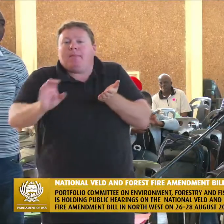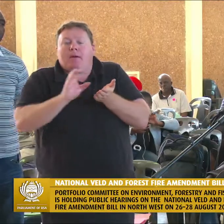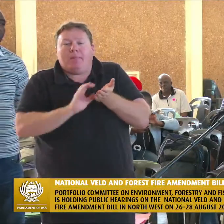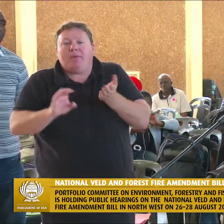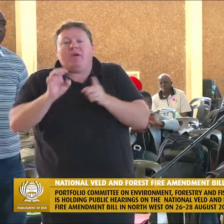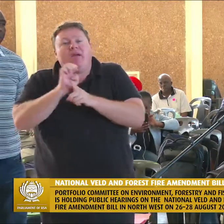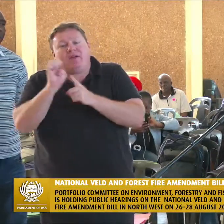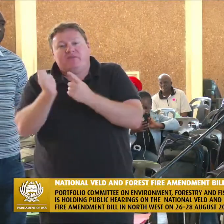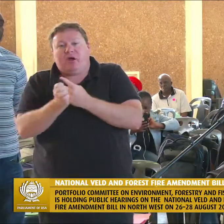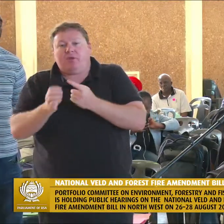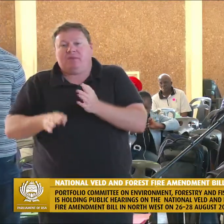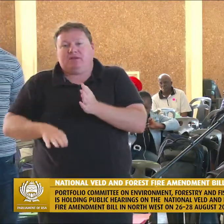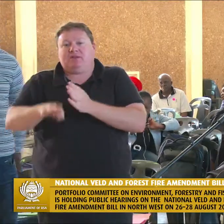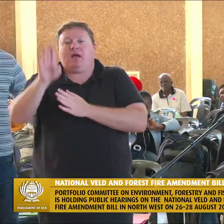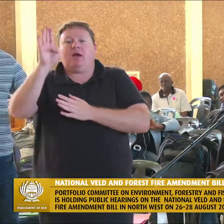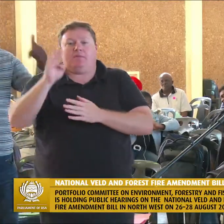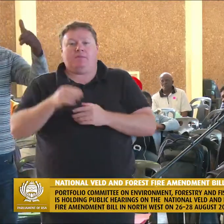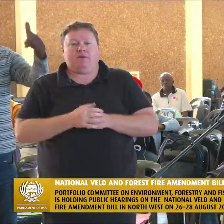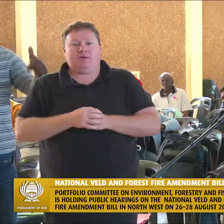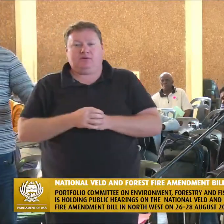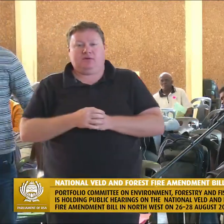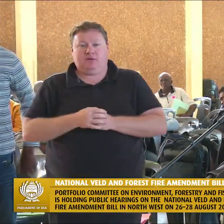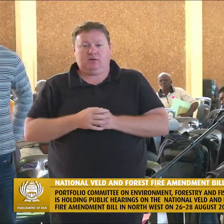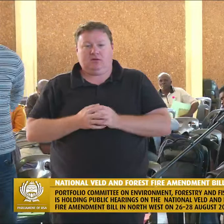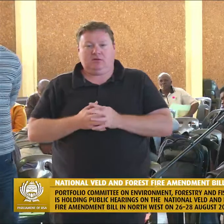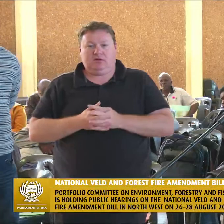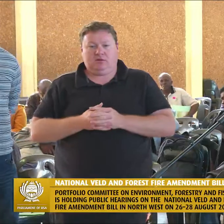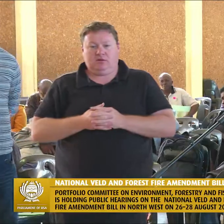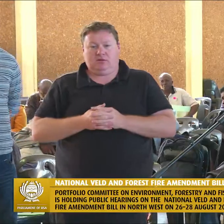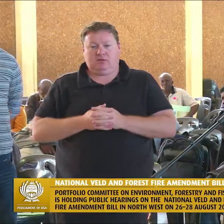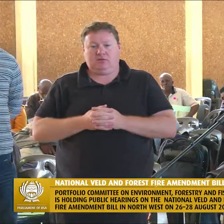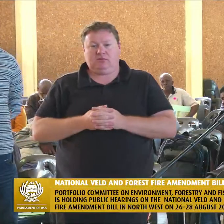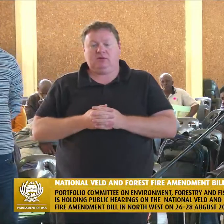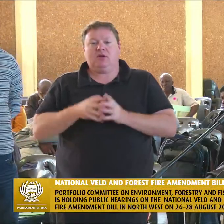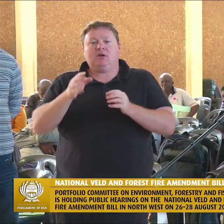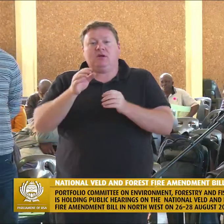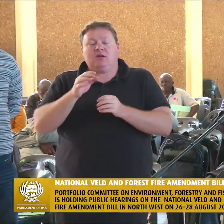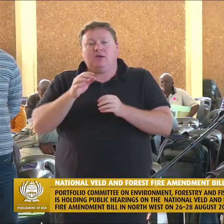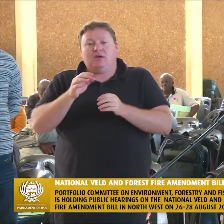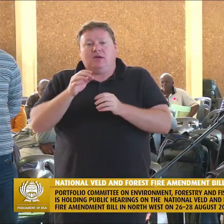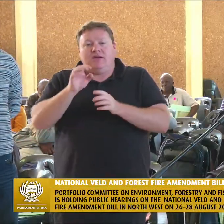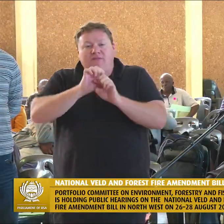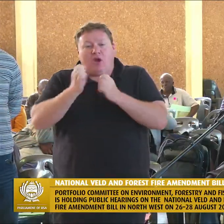environment investment in the environment with an immediate effect